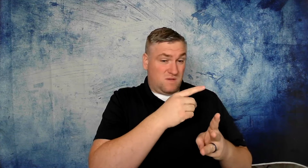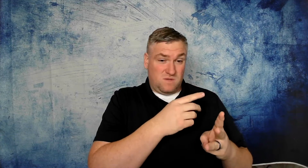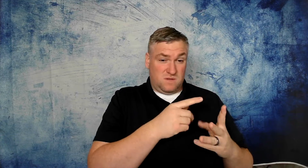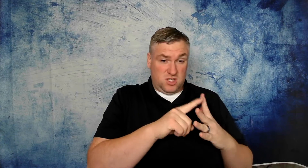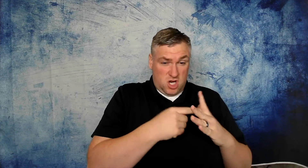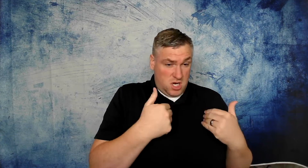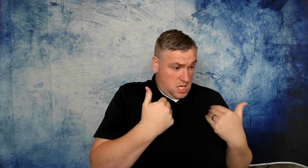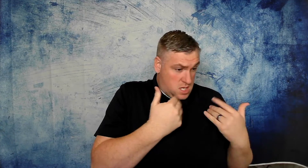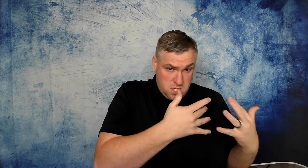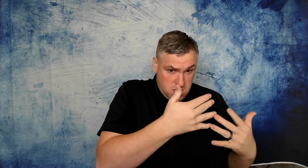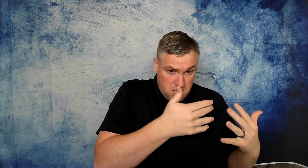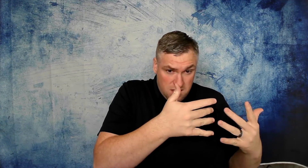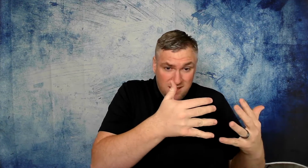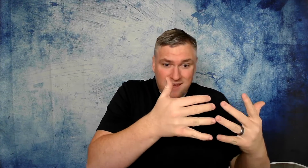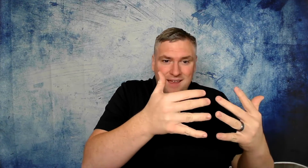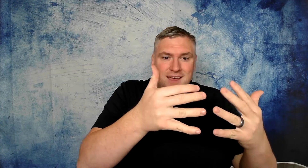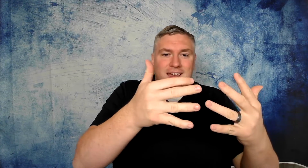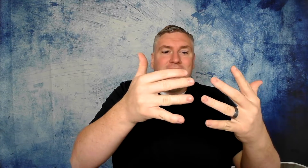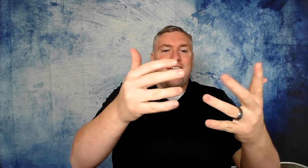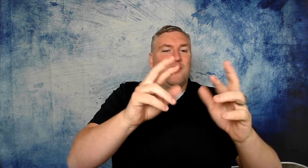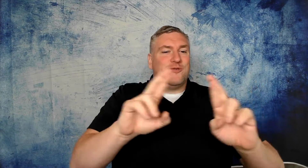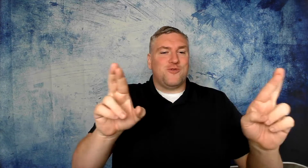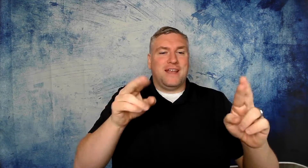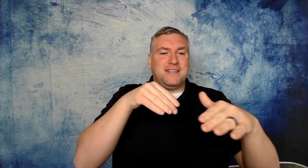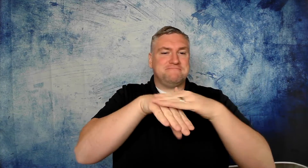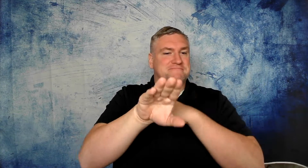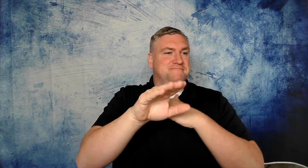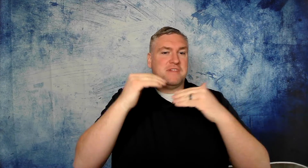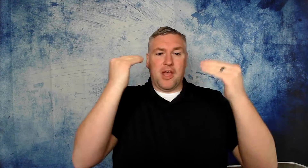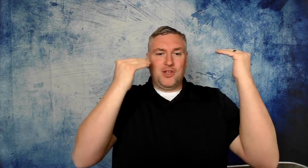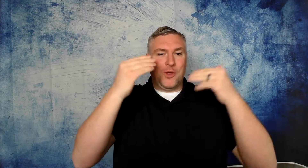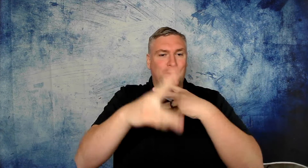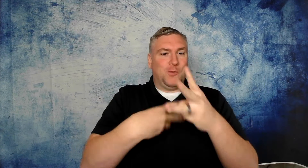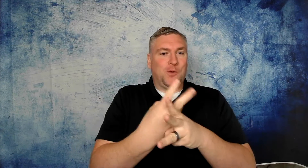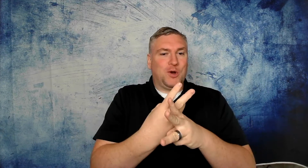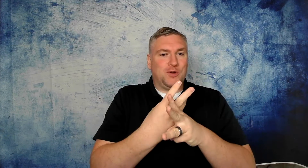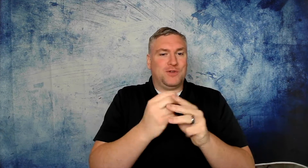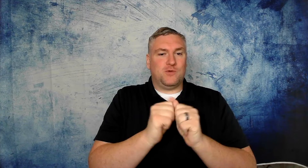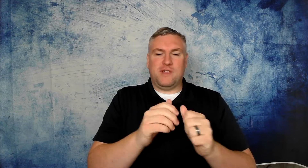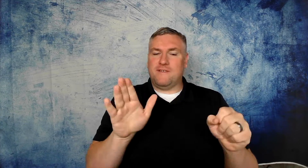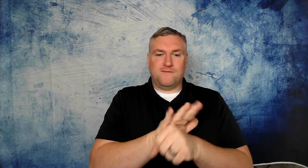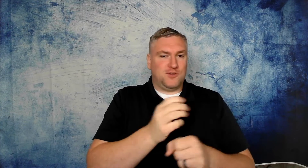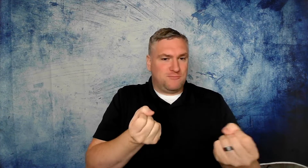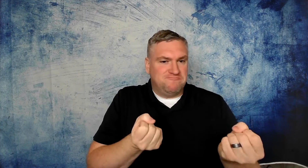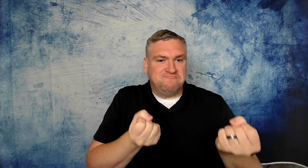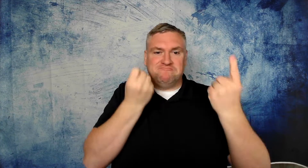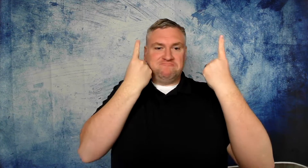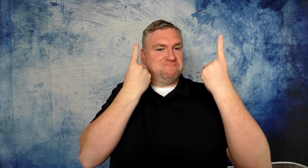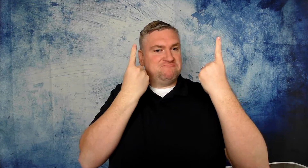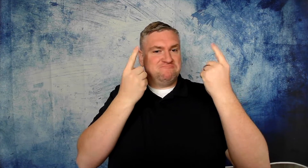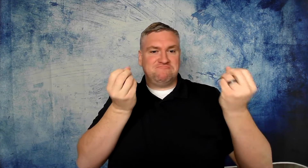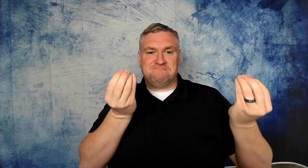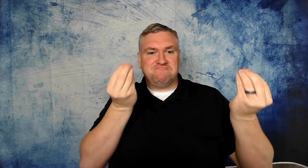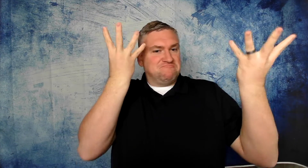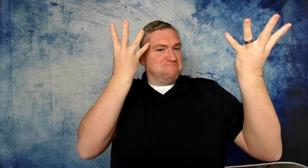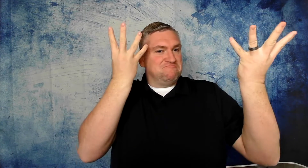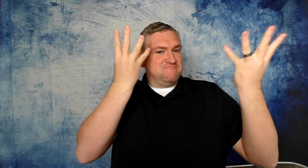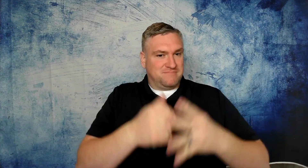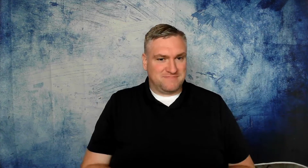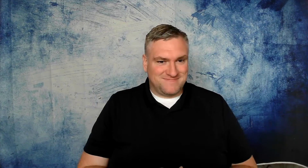really grow the world that they can join in. And then students will be able, with that language, to enter the adult